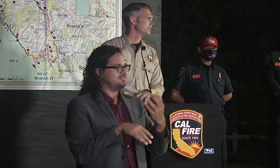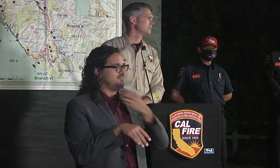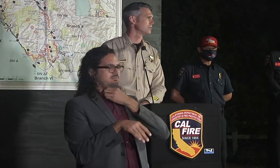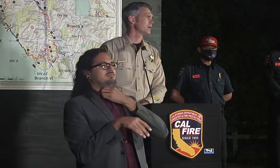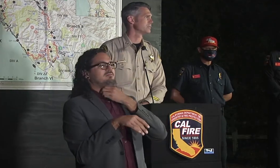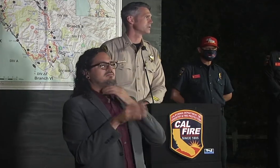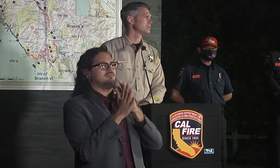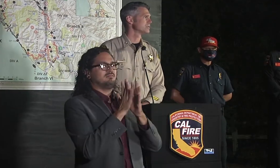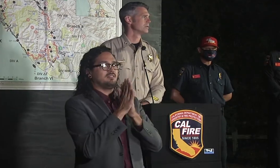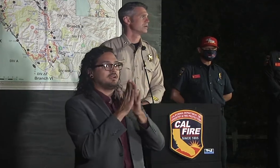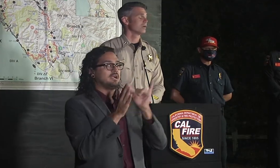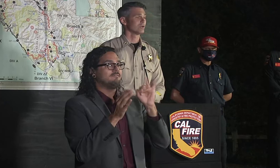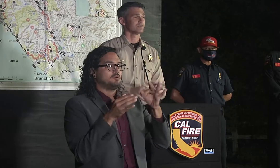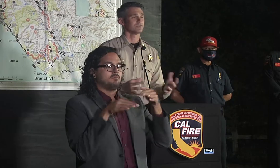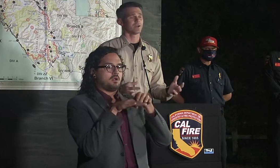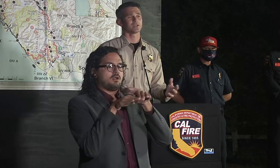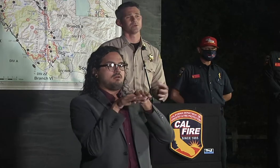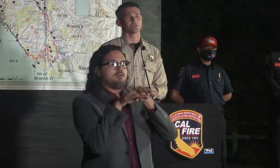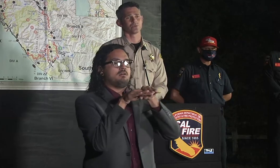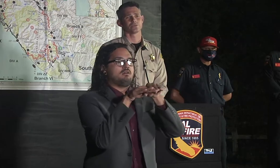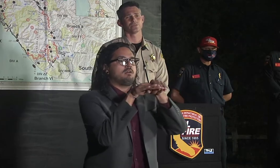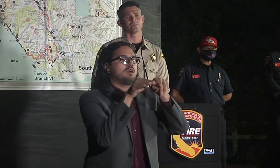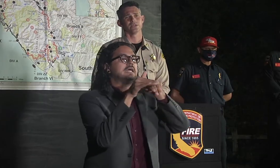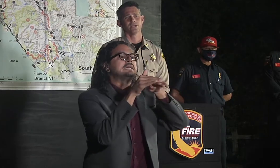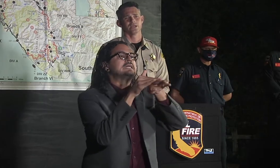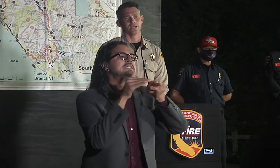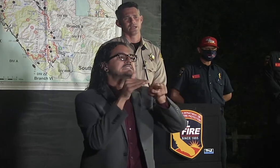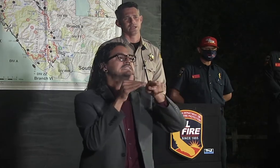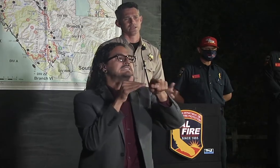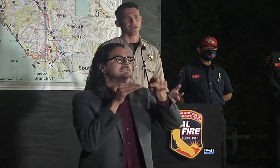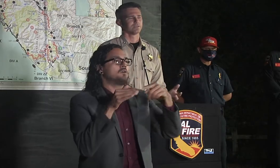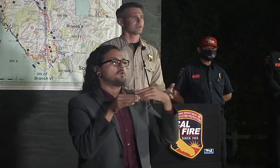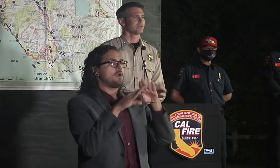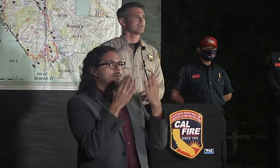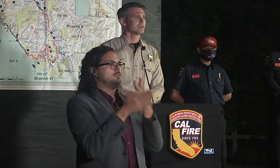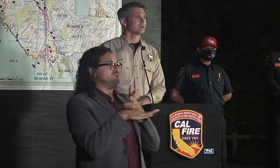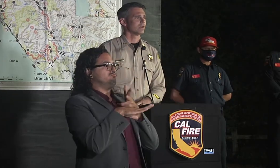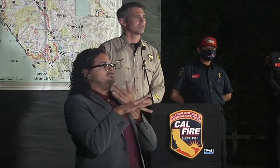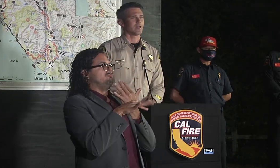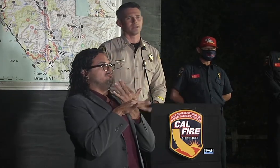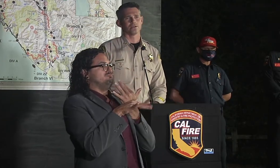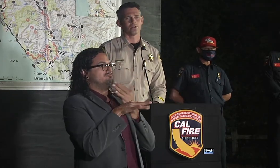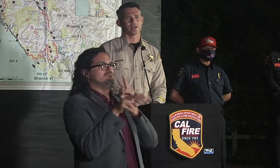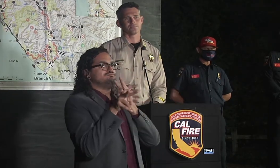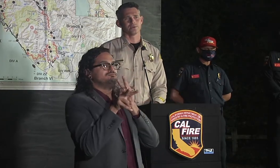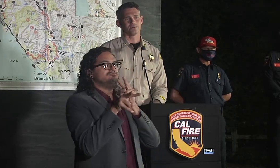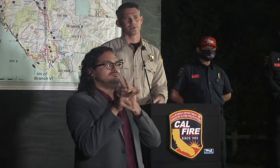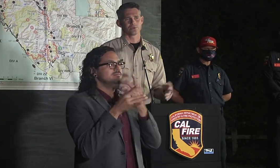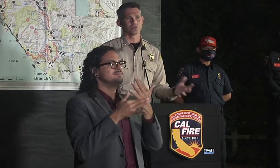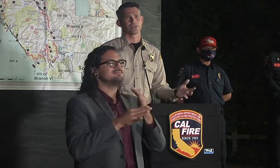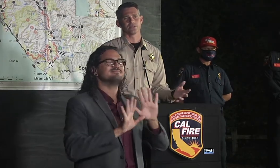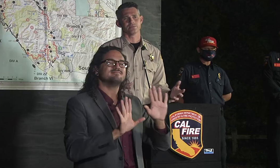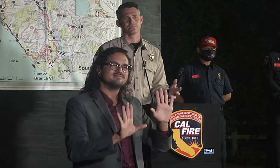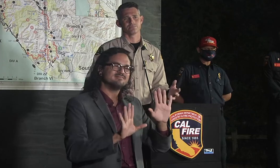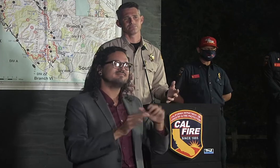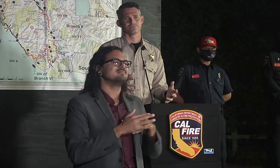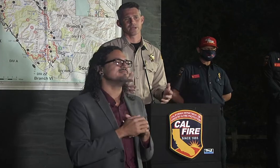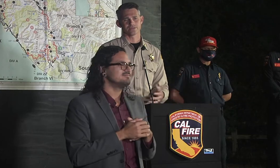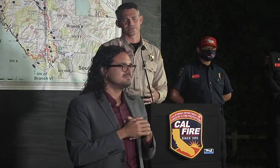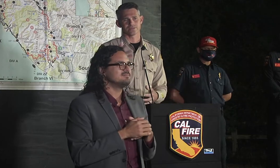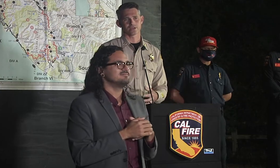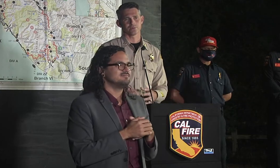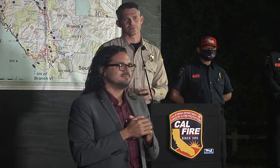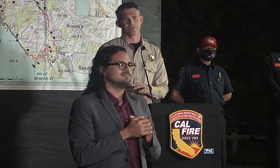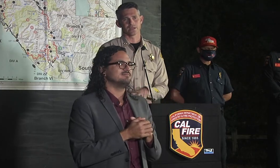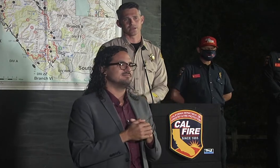valley as these repopulation or as these evacuation orders are lifted? And yes, I think that all of that's, you know, we're looking at